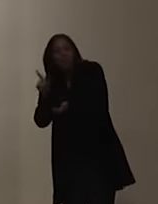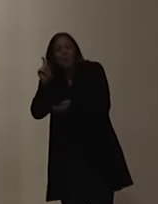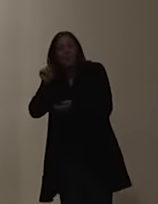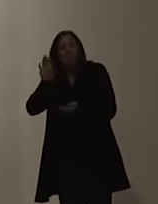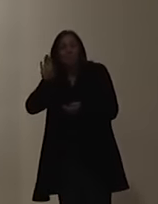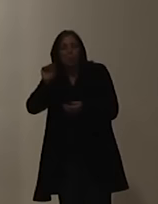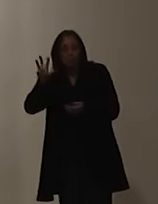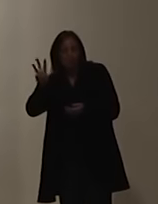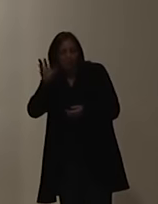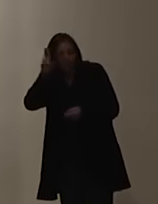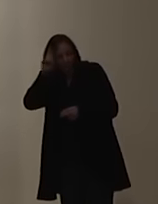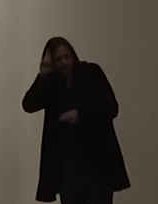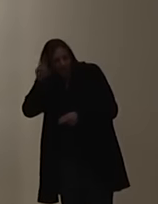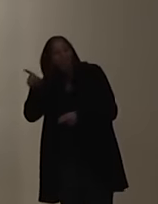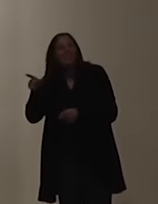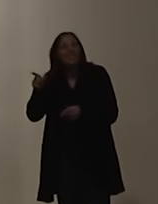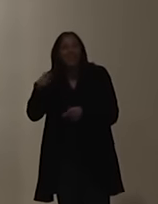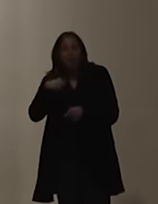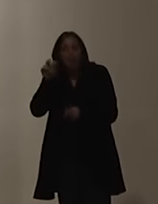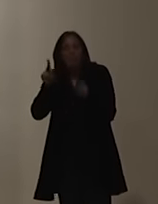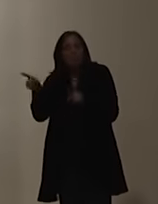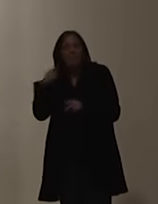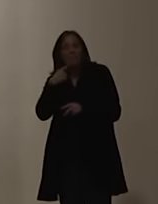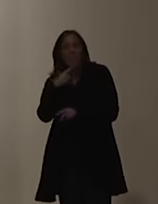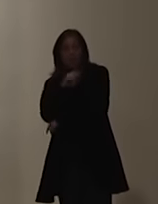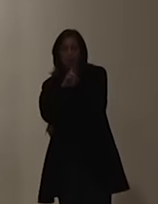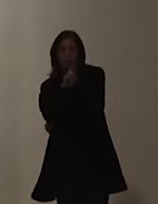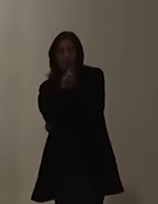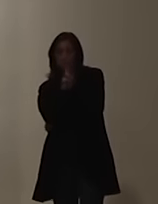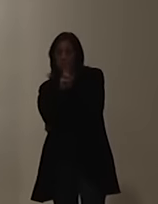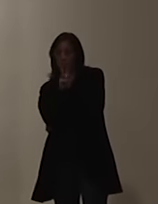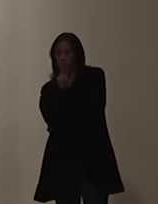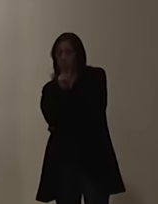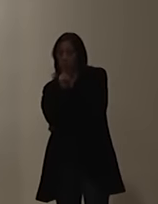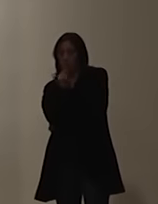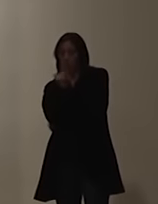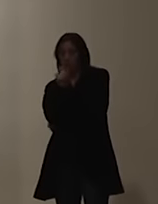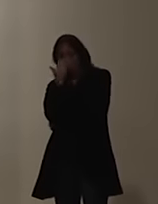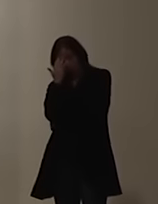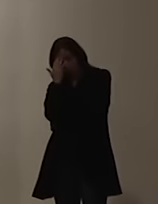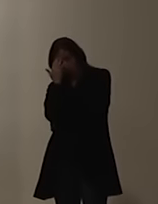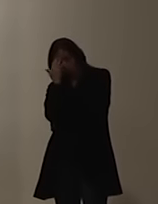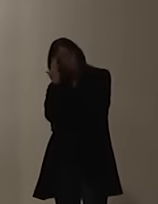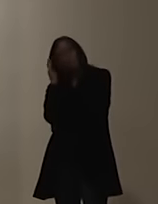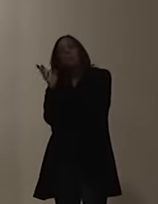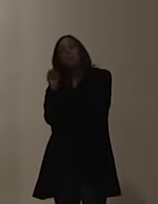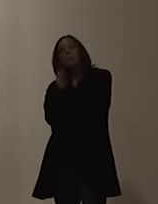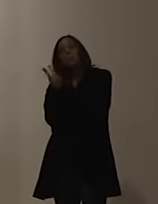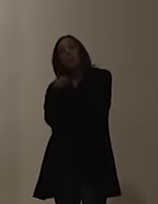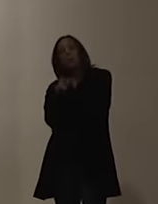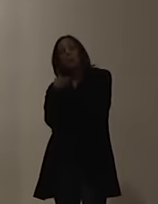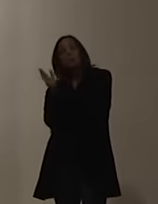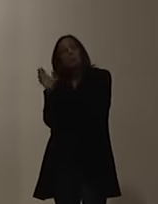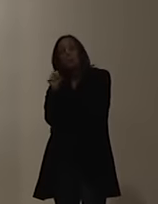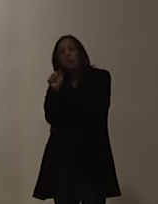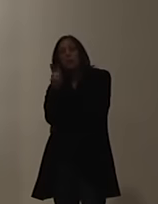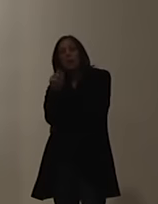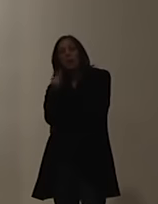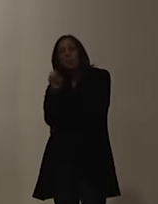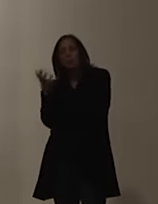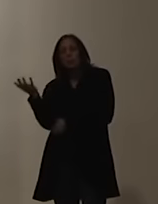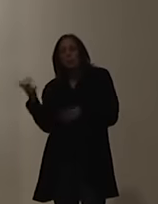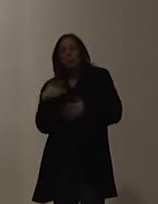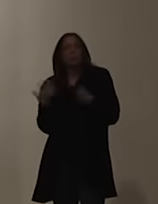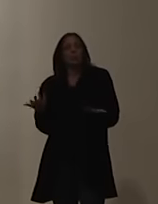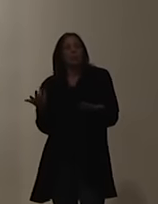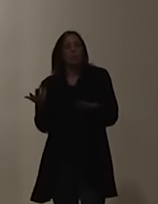saying, Rwanda, man, can you believe the savagery of this? Well, it's savage, right? But then the next thing